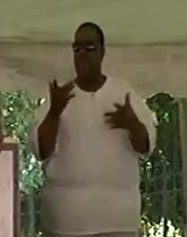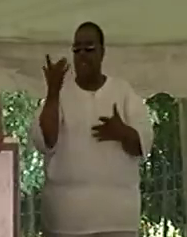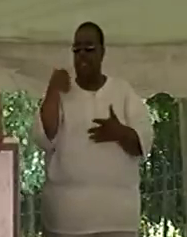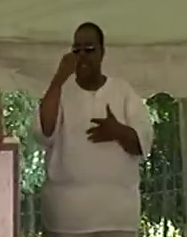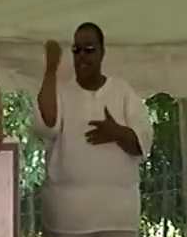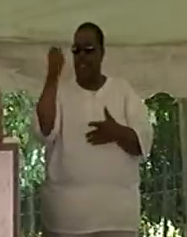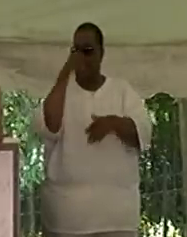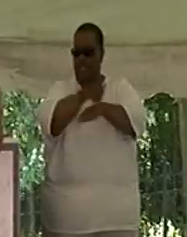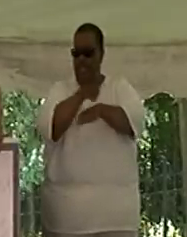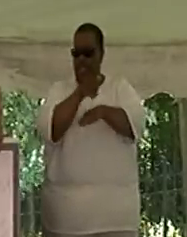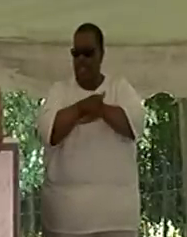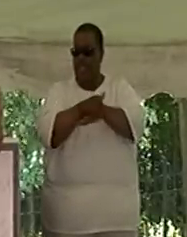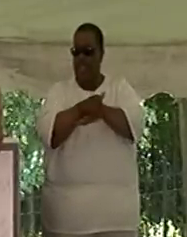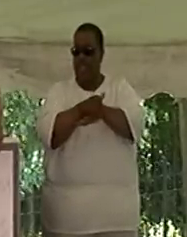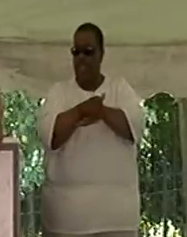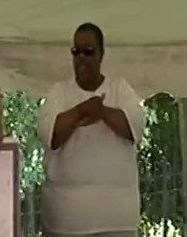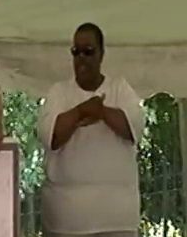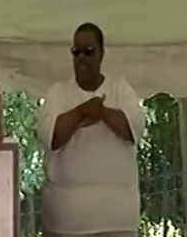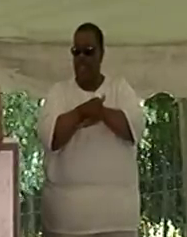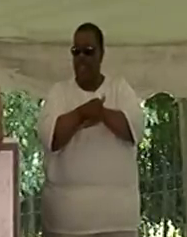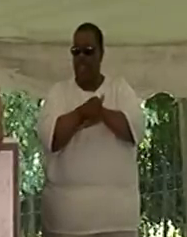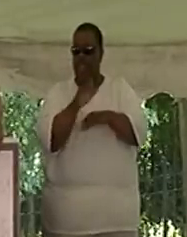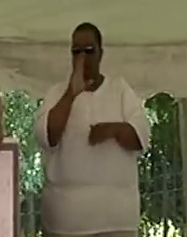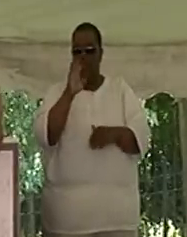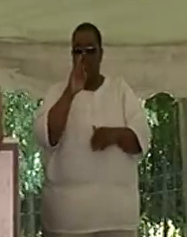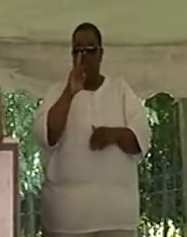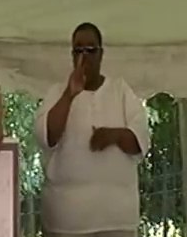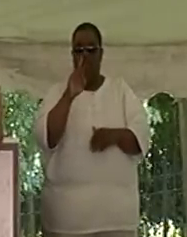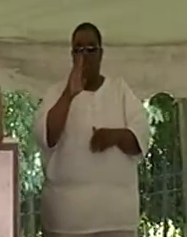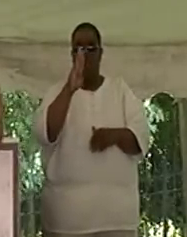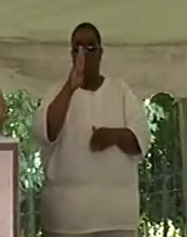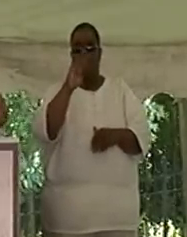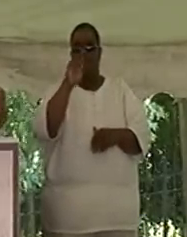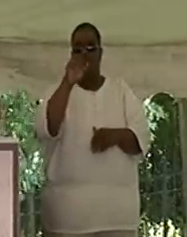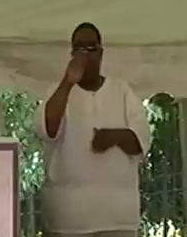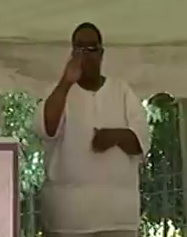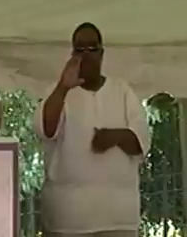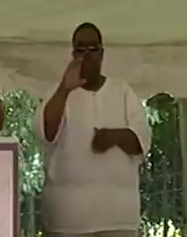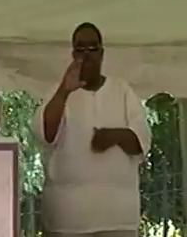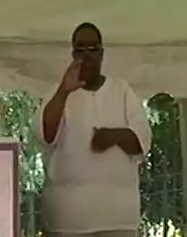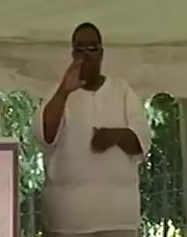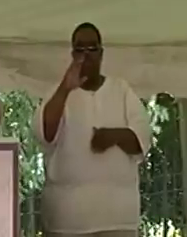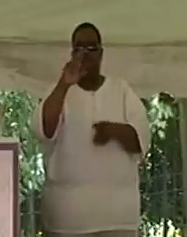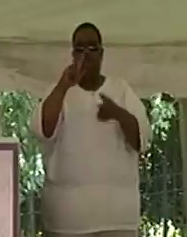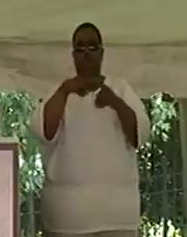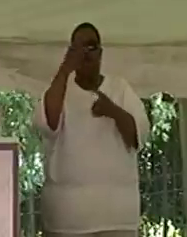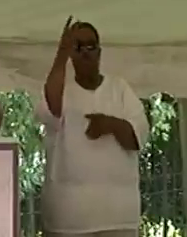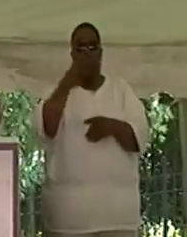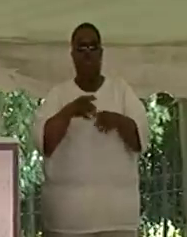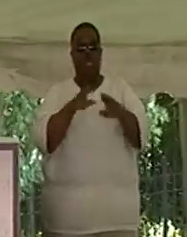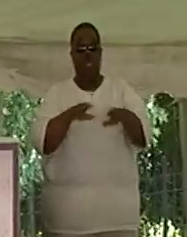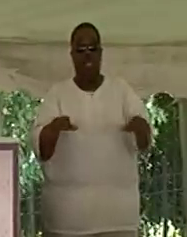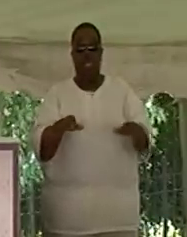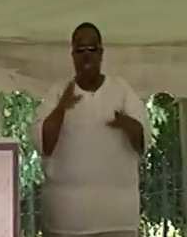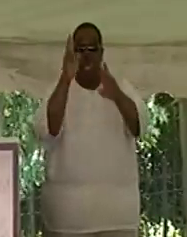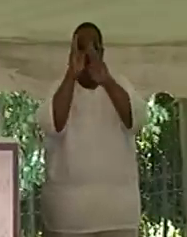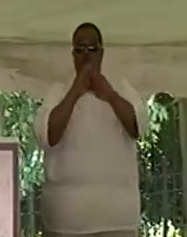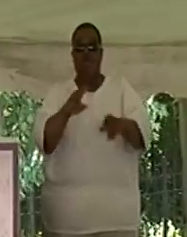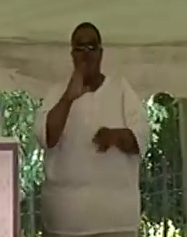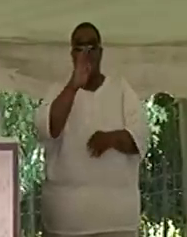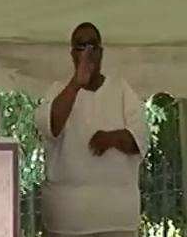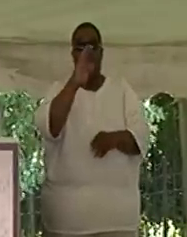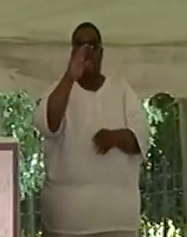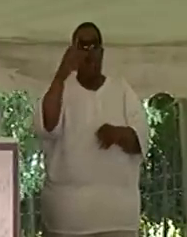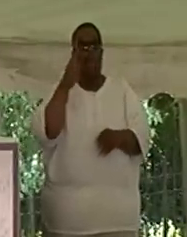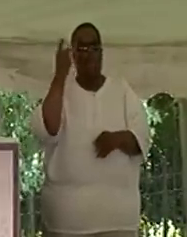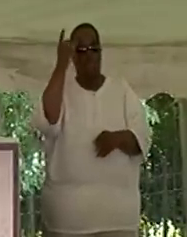last Saturday night put on by the COG and the Freddie Mac Foundation about Wednesday's Child and honoring foster